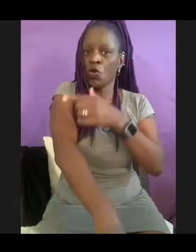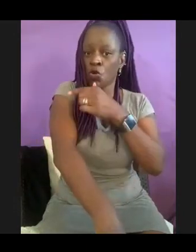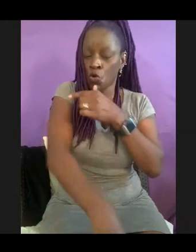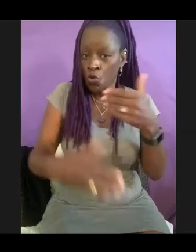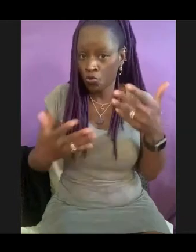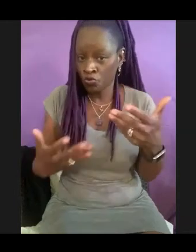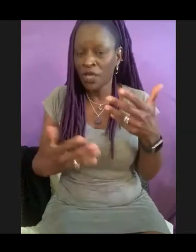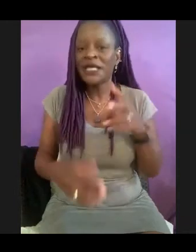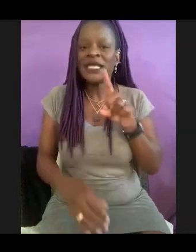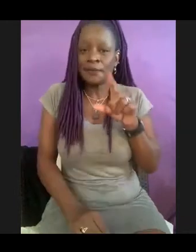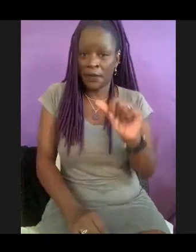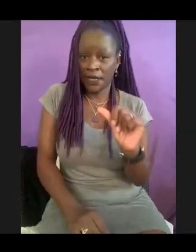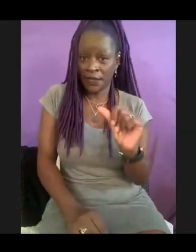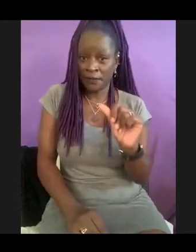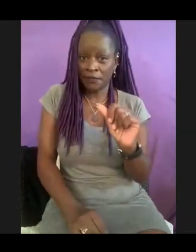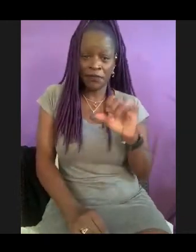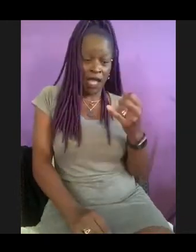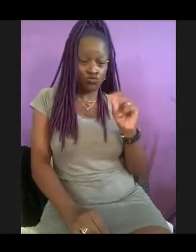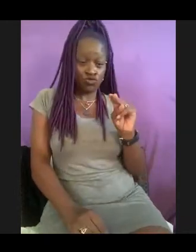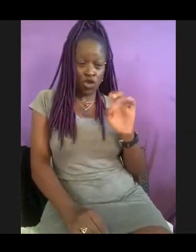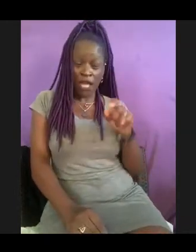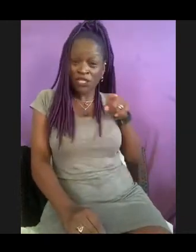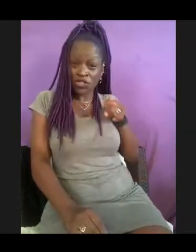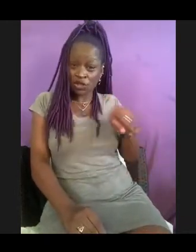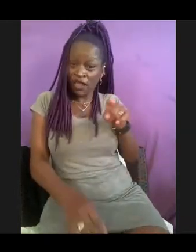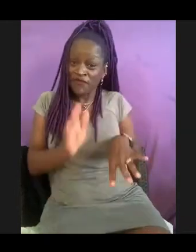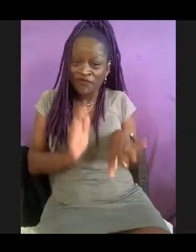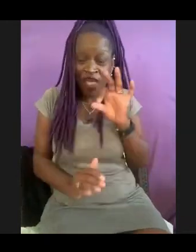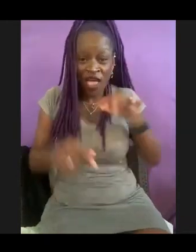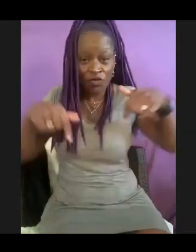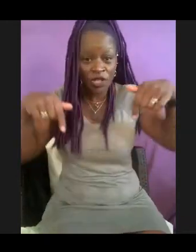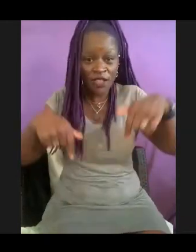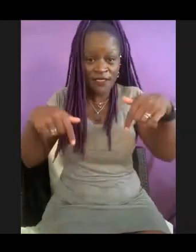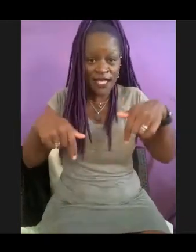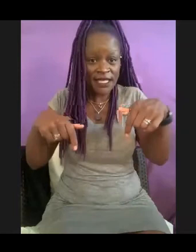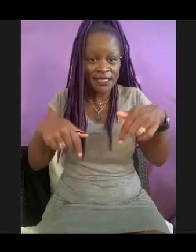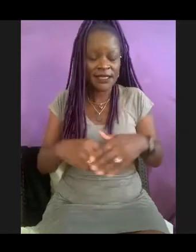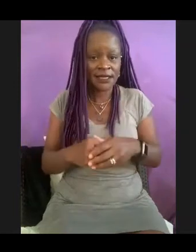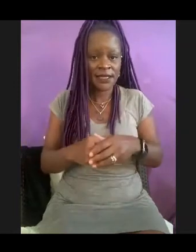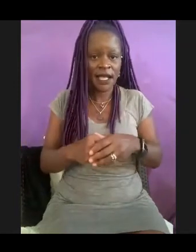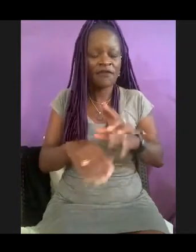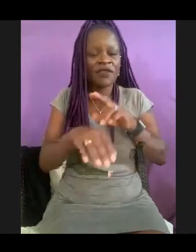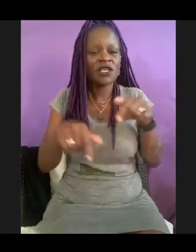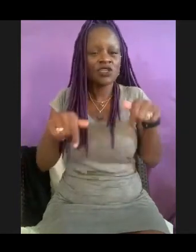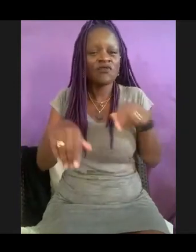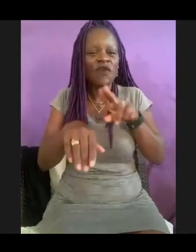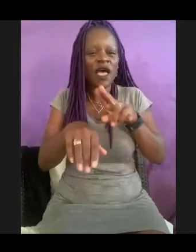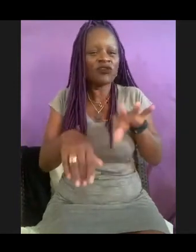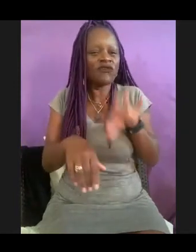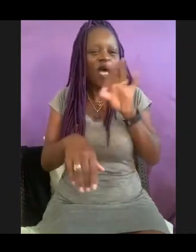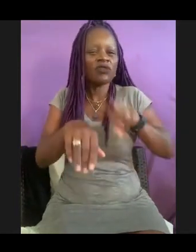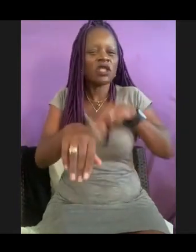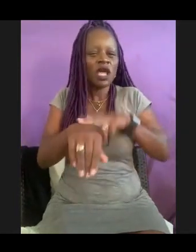She is the founding member of the National Black